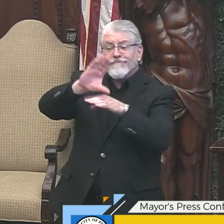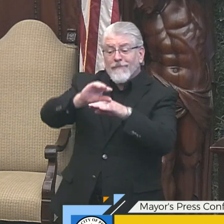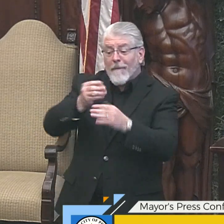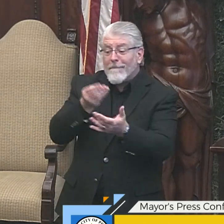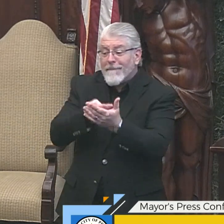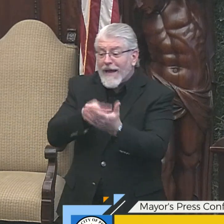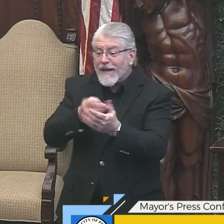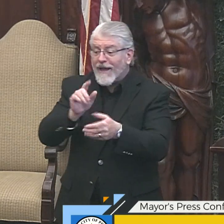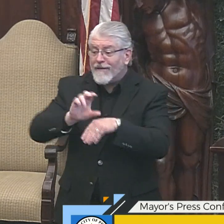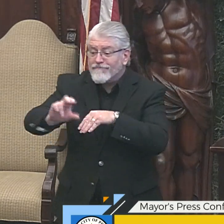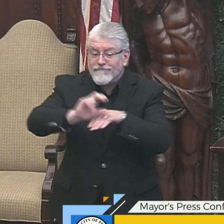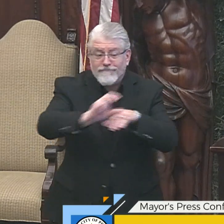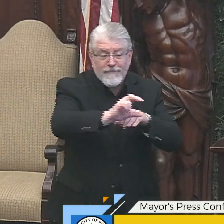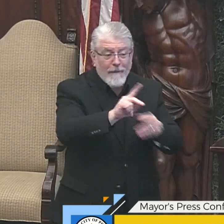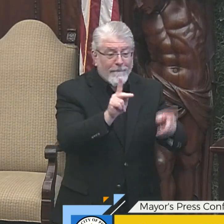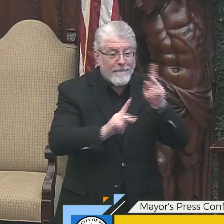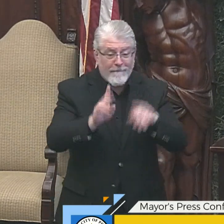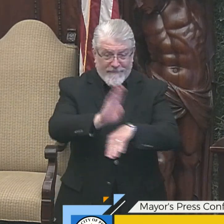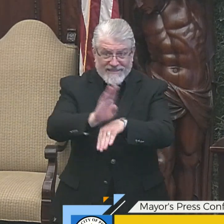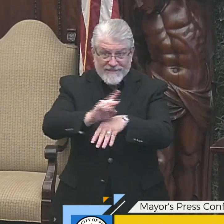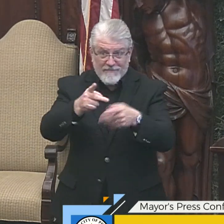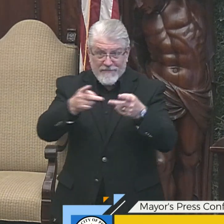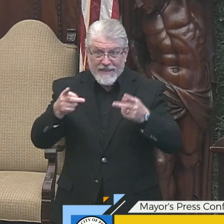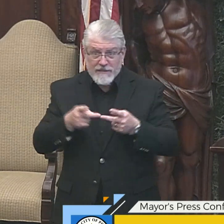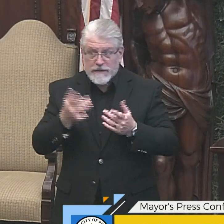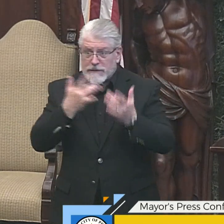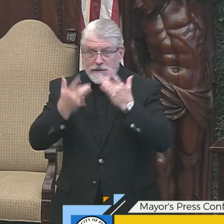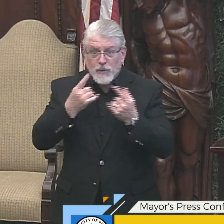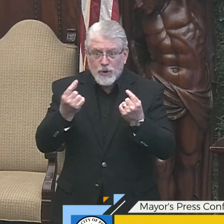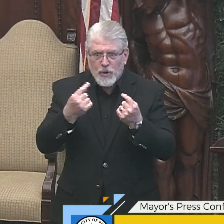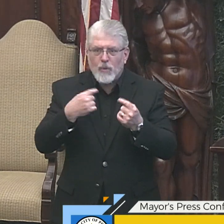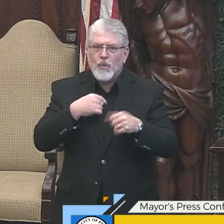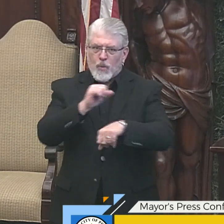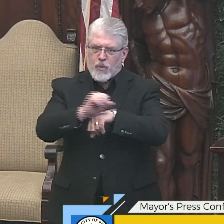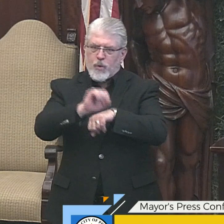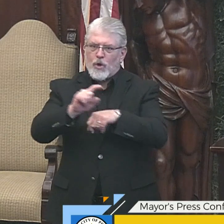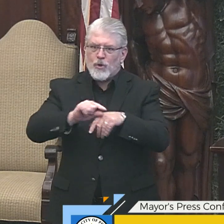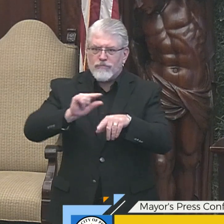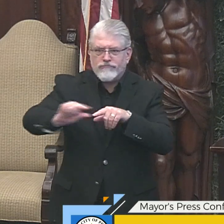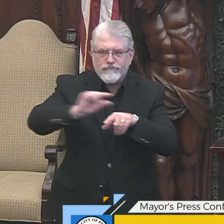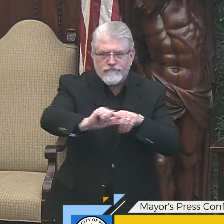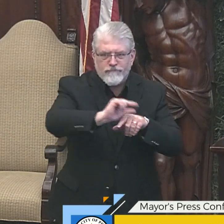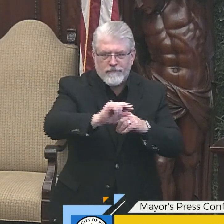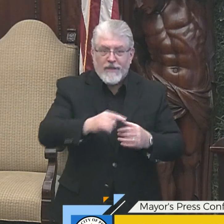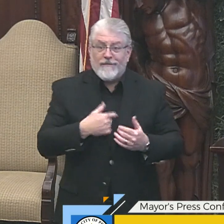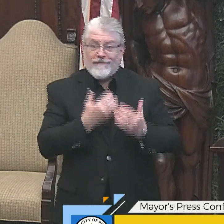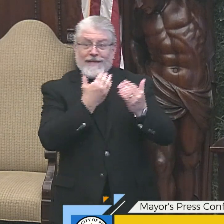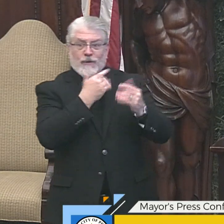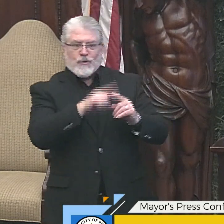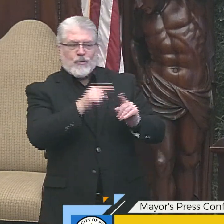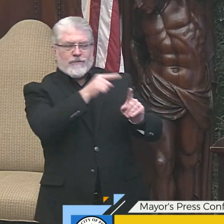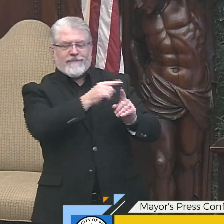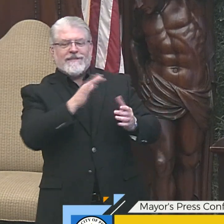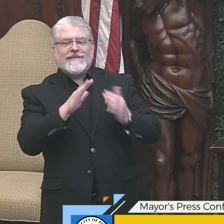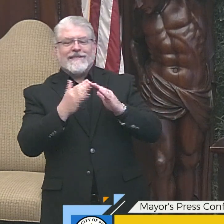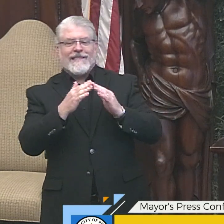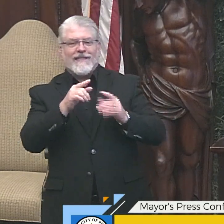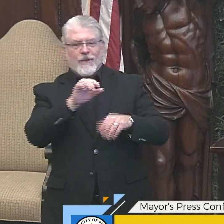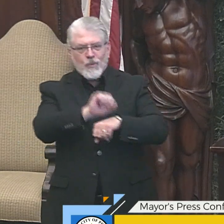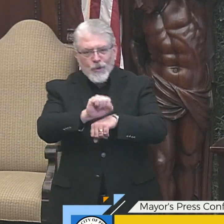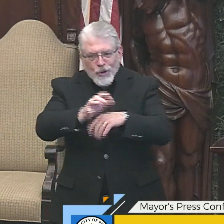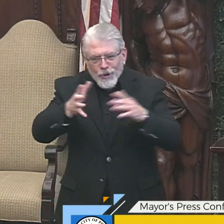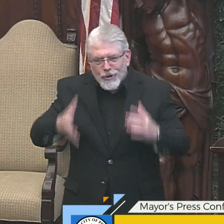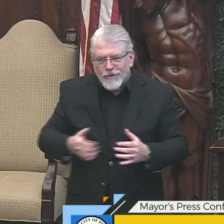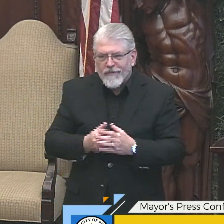duties in the midst of this pandemic. This includes sanitation workers, members of the Philadelphia Department of Public Health, and firefighters, police